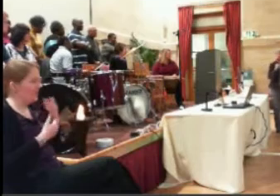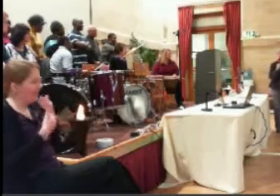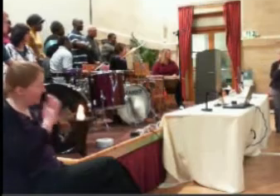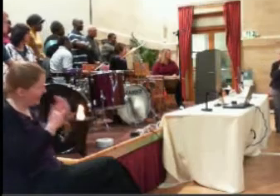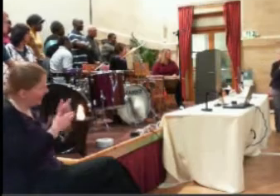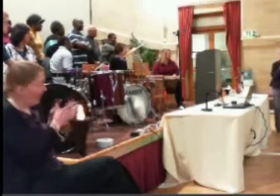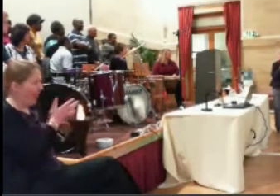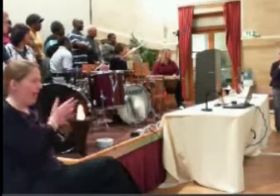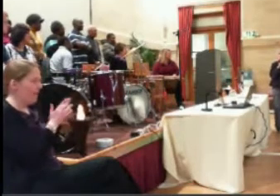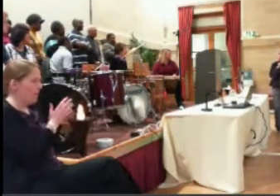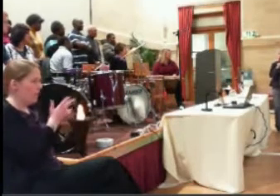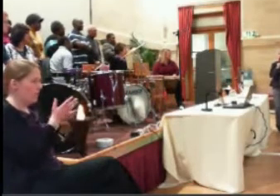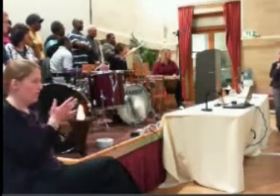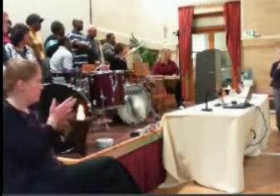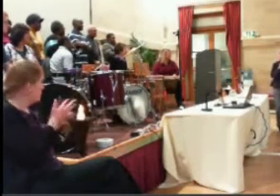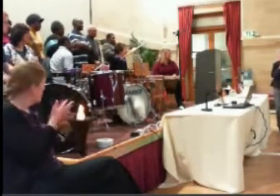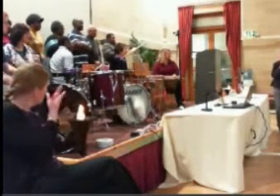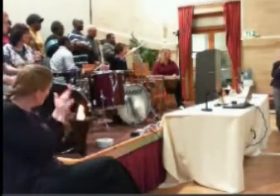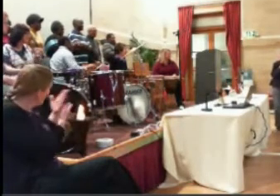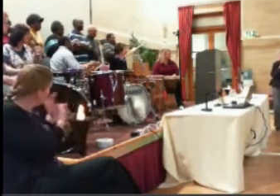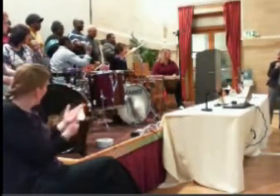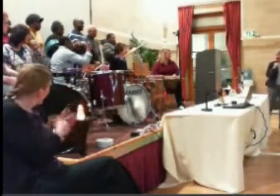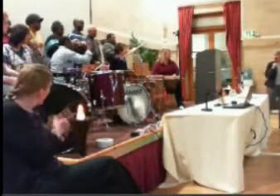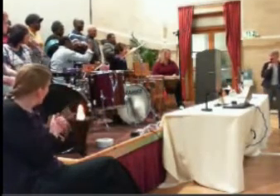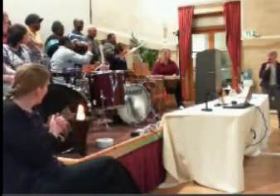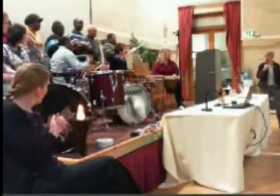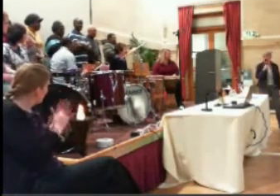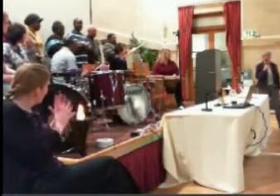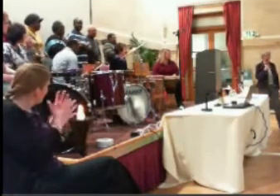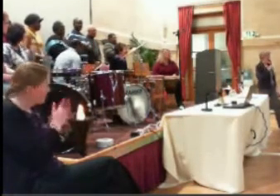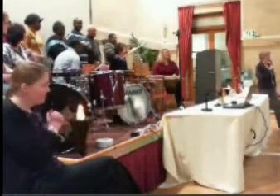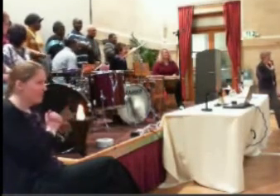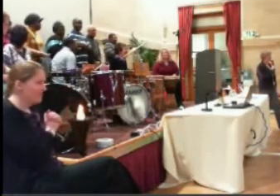folks for the beautiful music. Thank you so much.